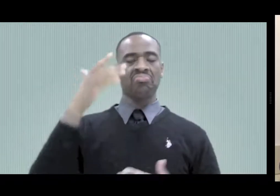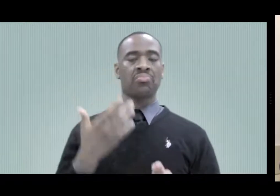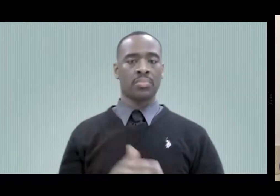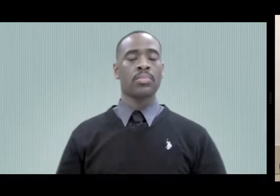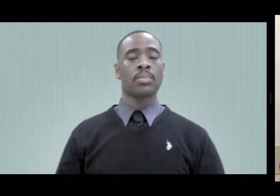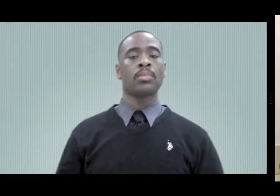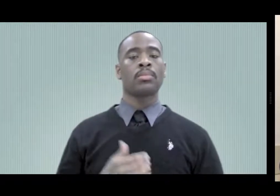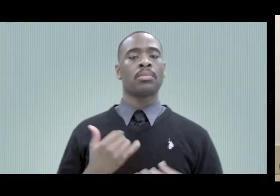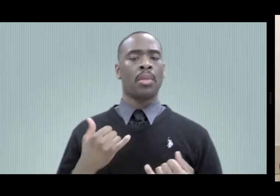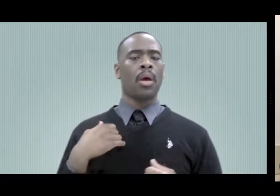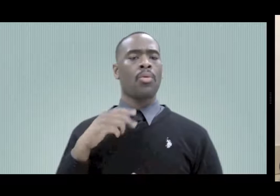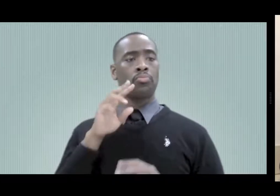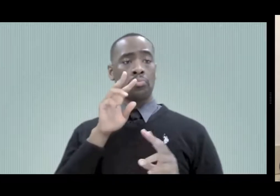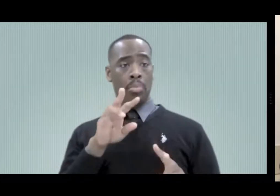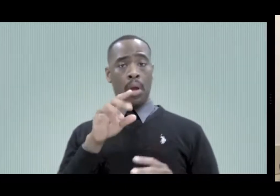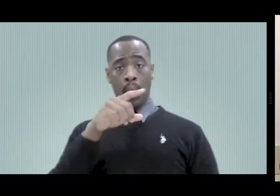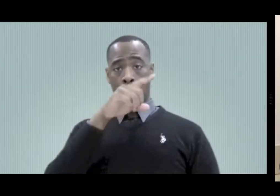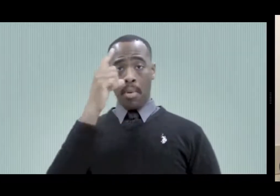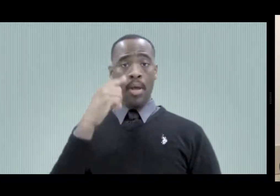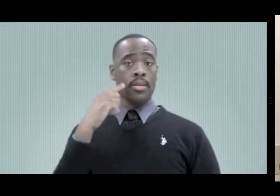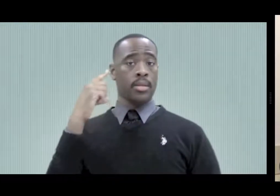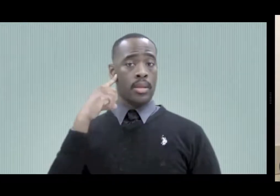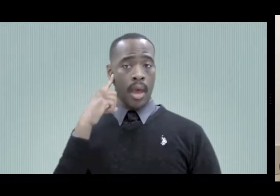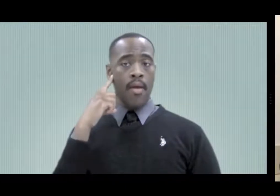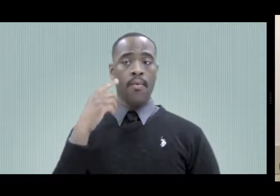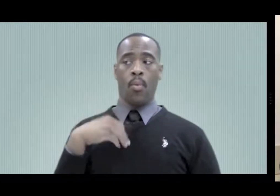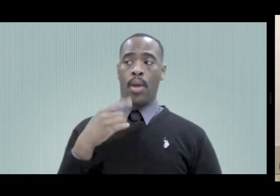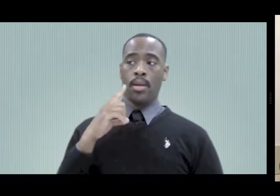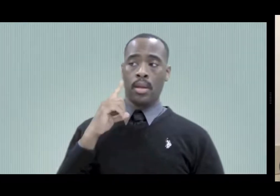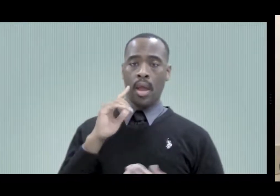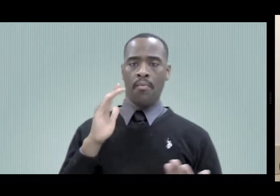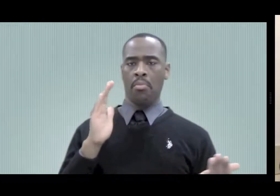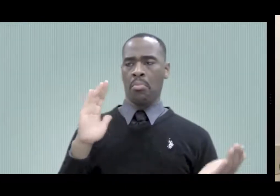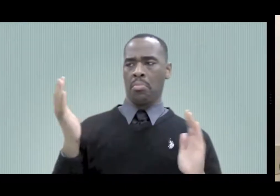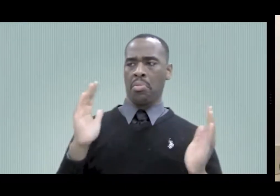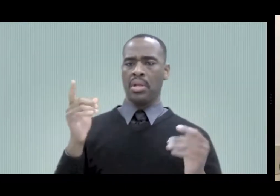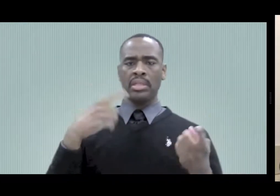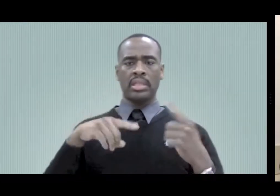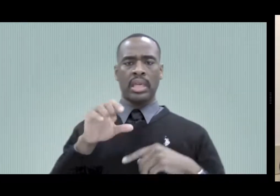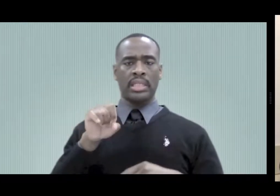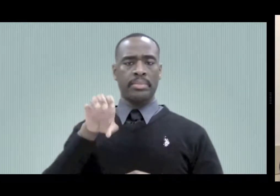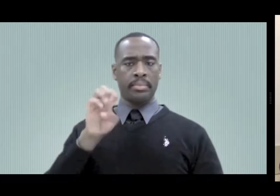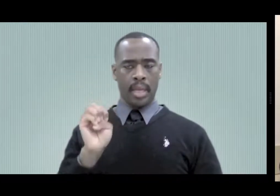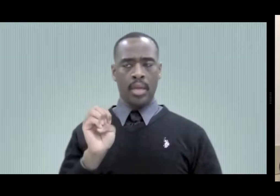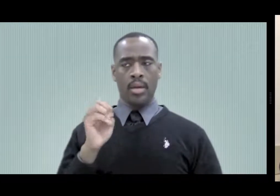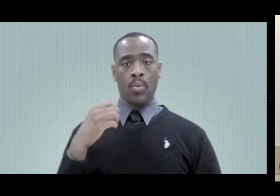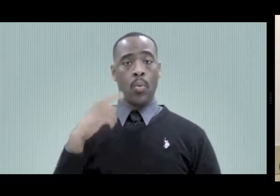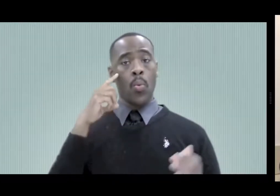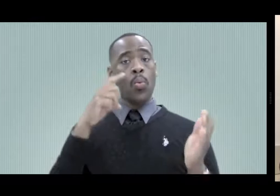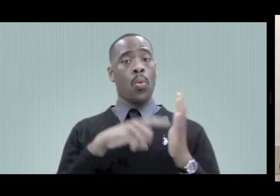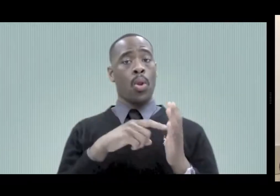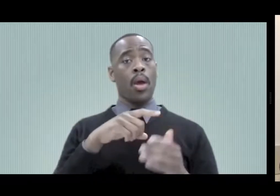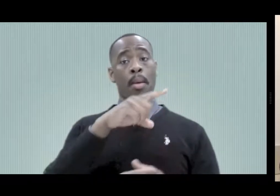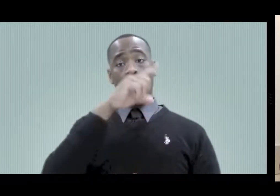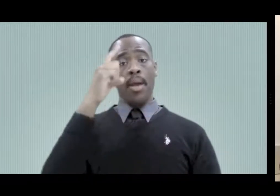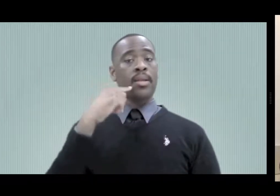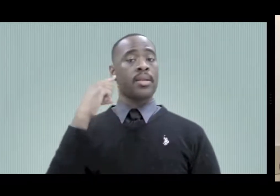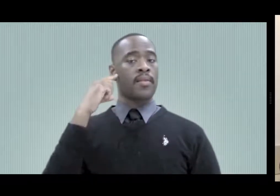The next concept we're going to discuss is signing space. So usually from your head to your waist and from shoulder to shoulder.